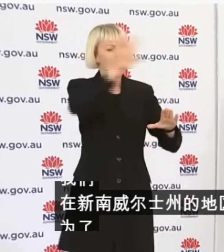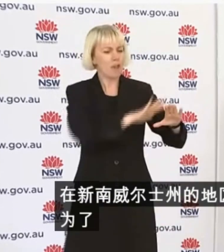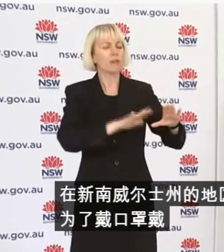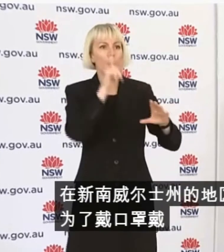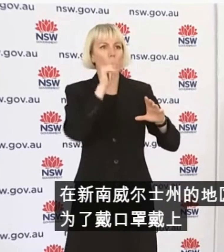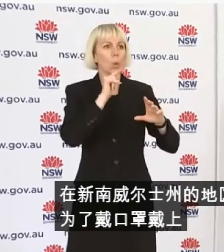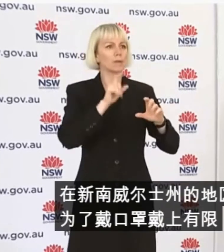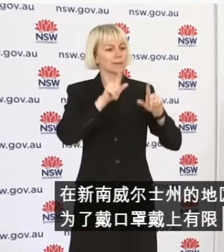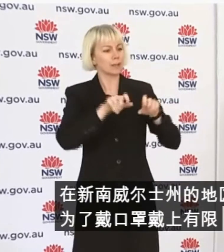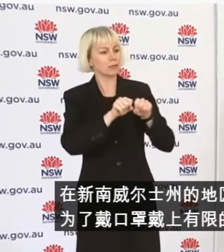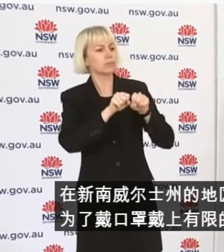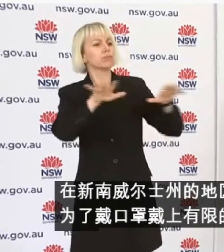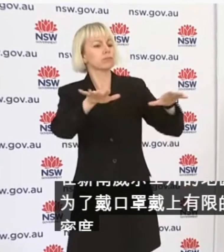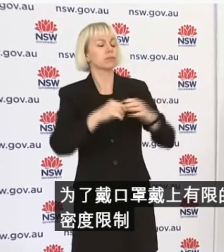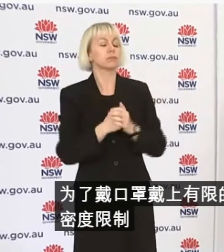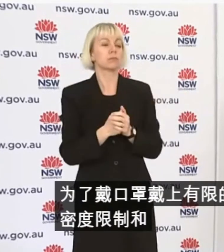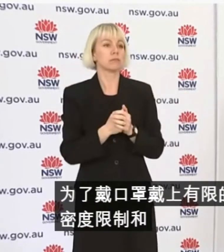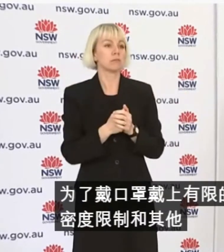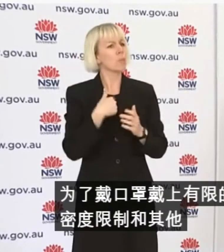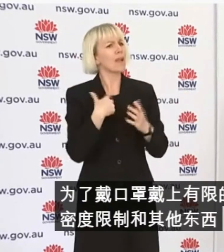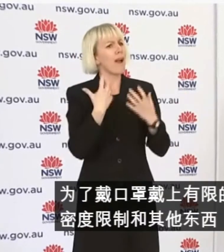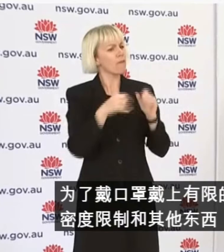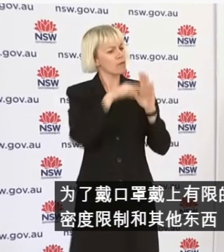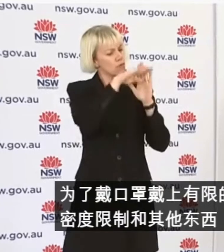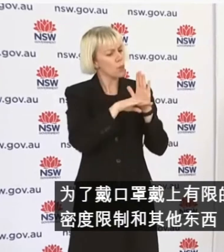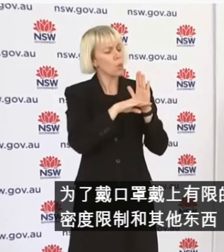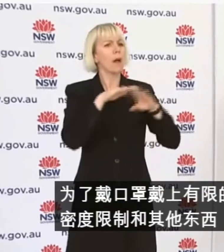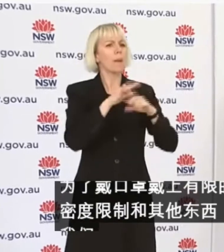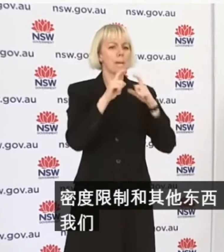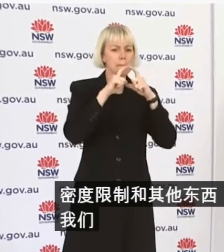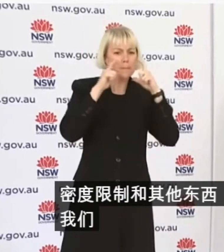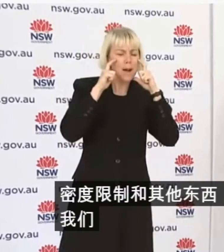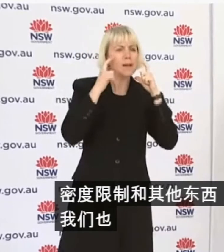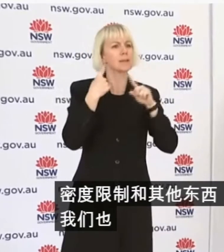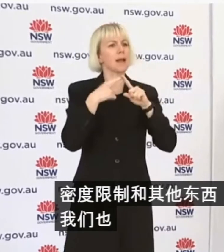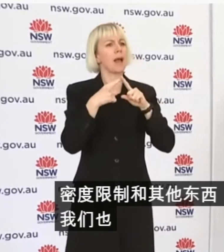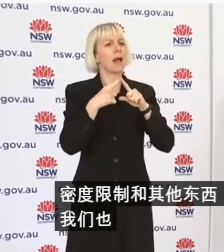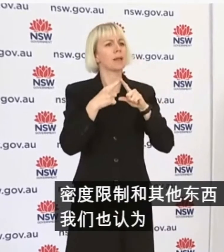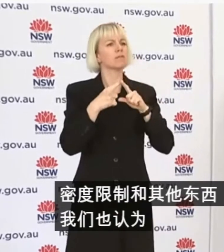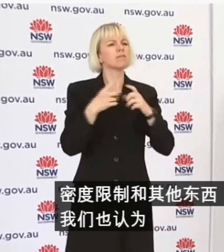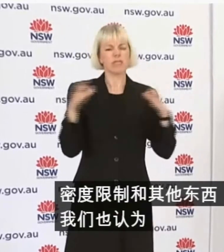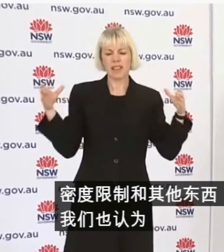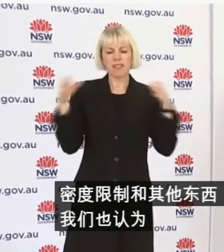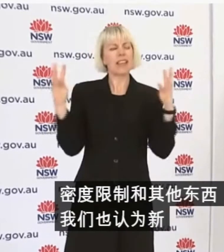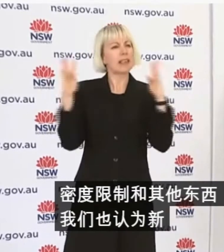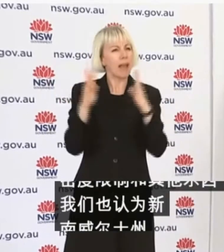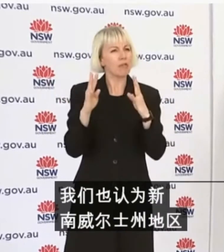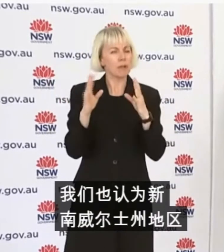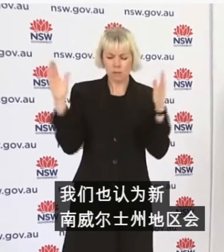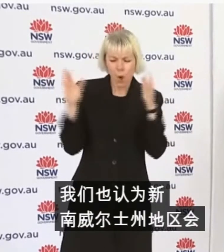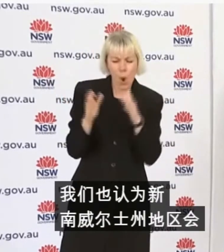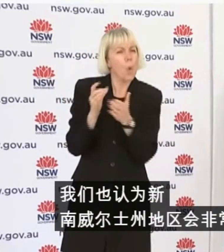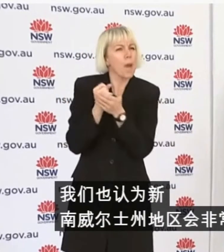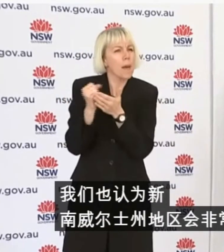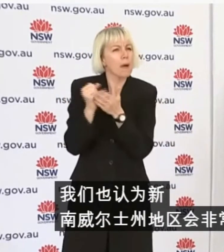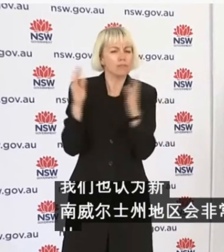in relation to mask wearing, limited density restrictions and other things. We've also, I think, regional New South Wales would be